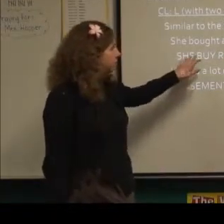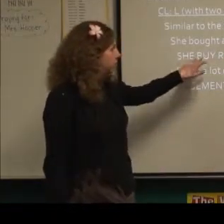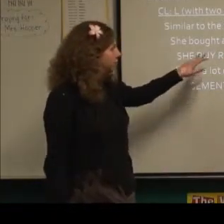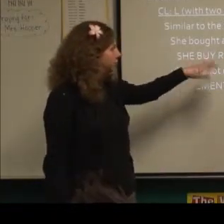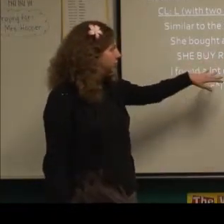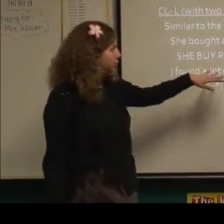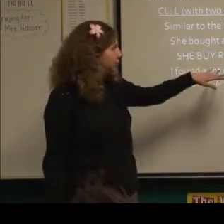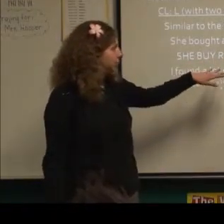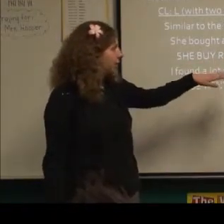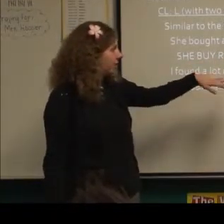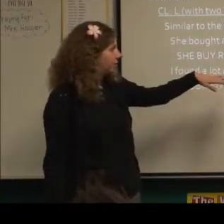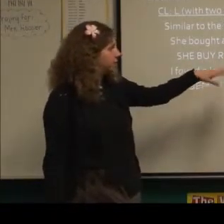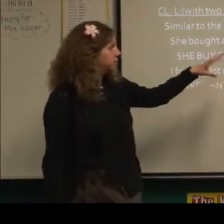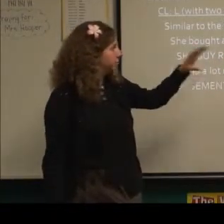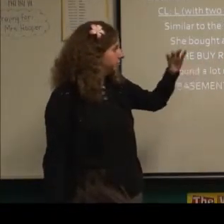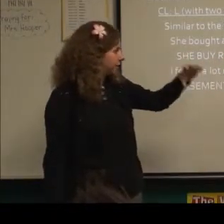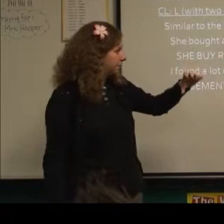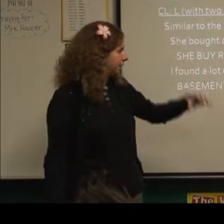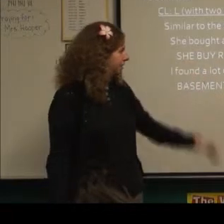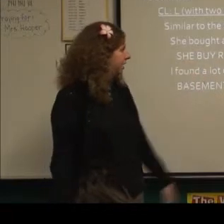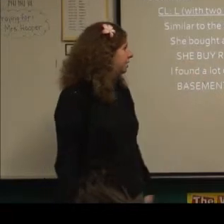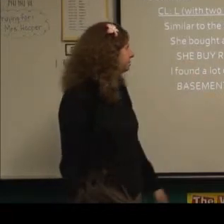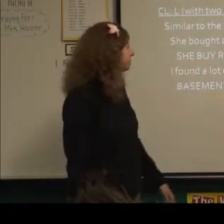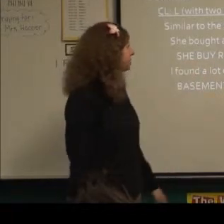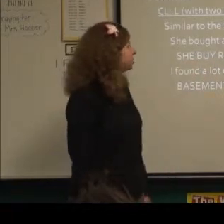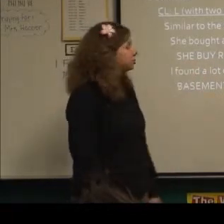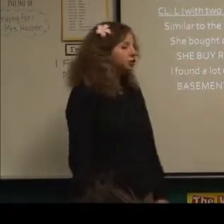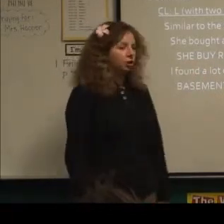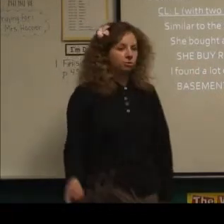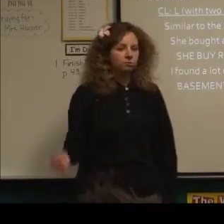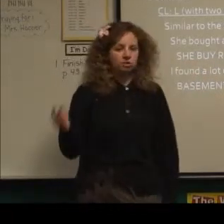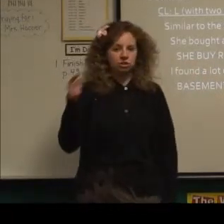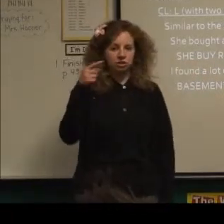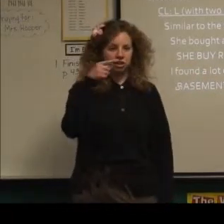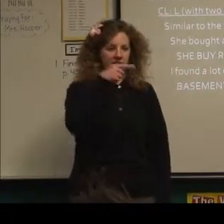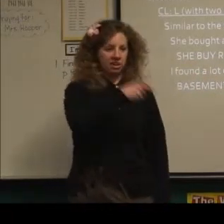rug new. Wow, that big. Okay, so she